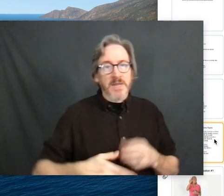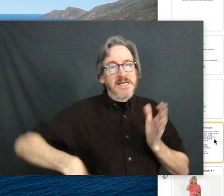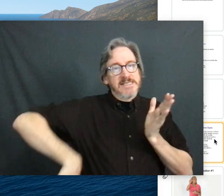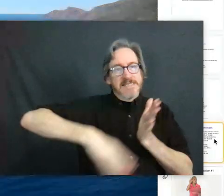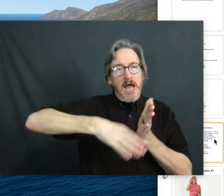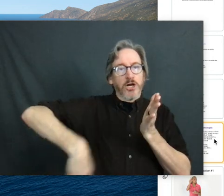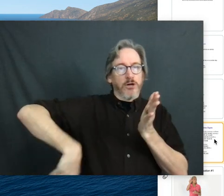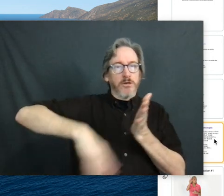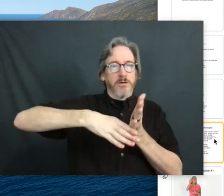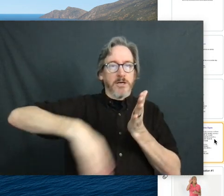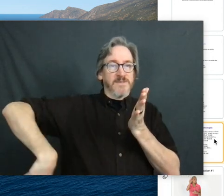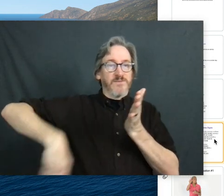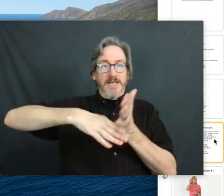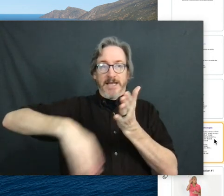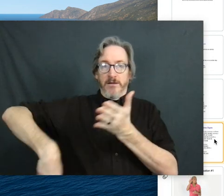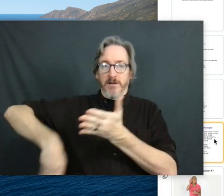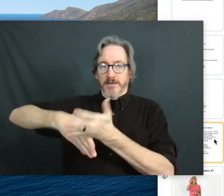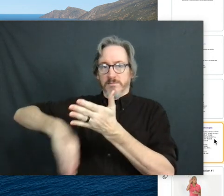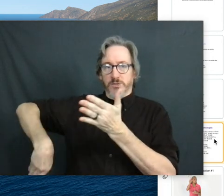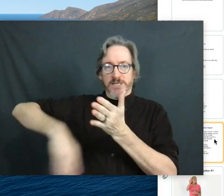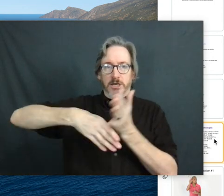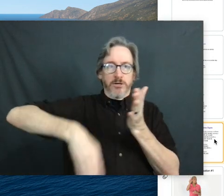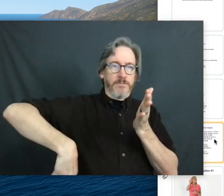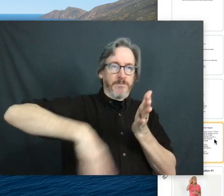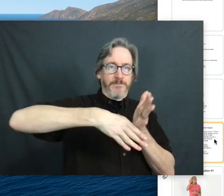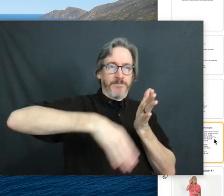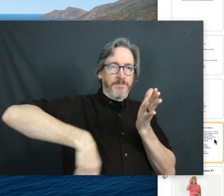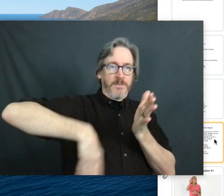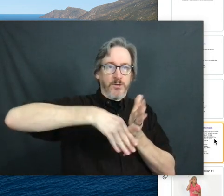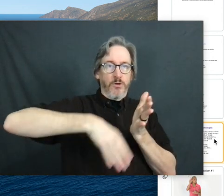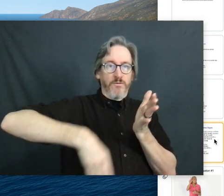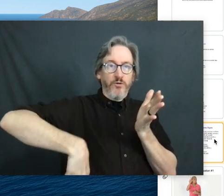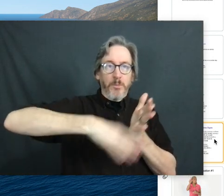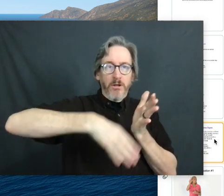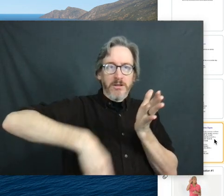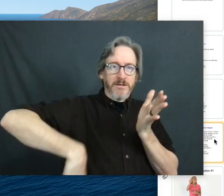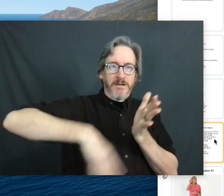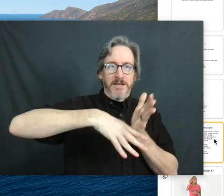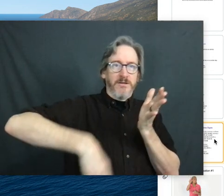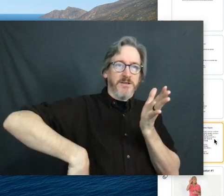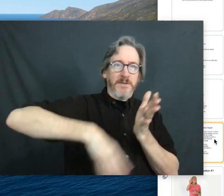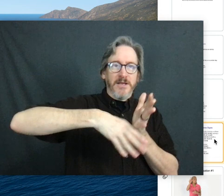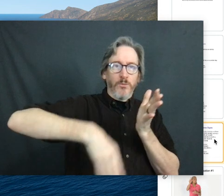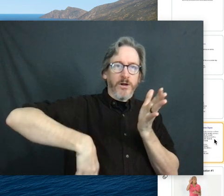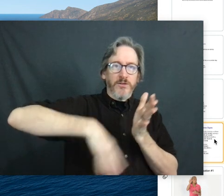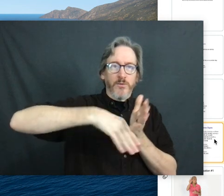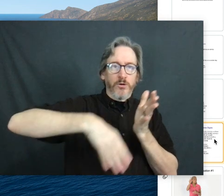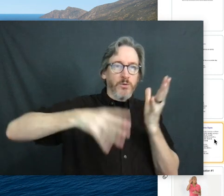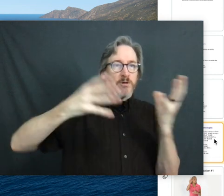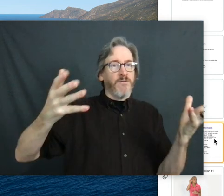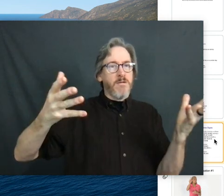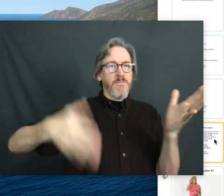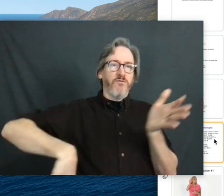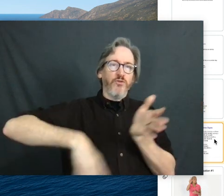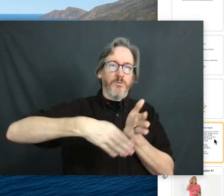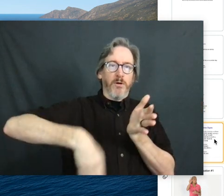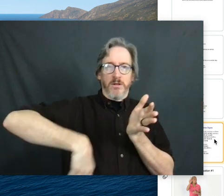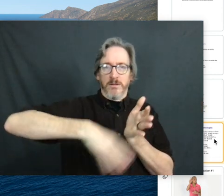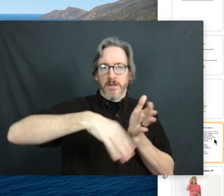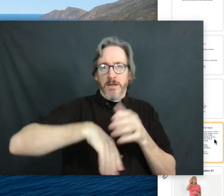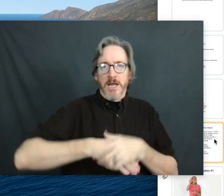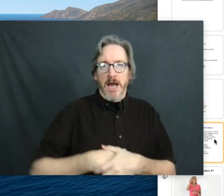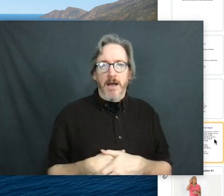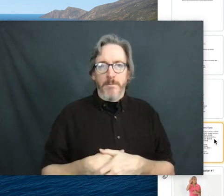pace. Soccer comes from kicking, right? So soccer. Or football, depending on where in the world you are from,